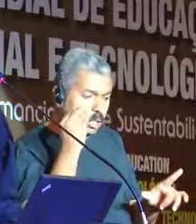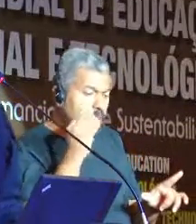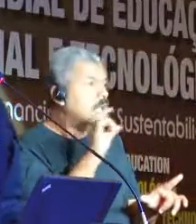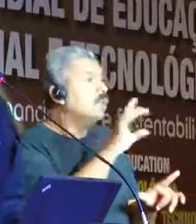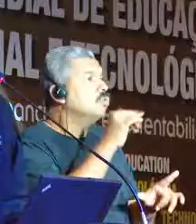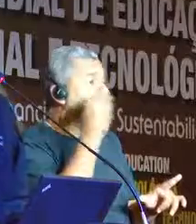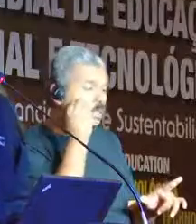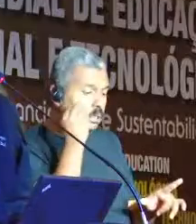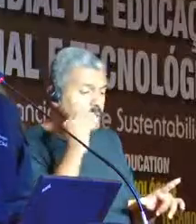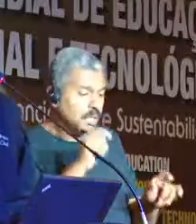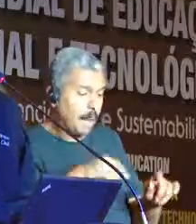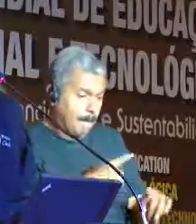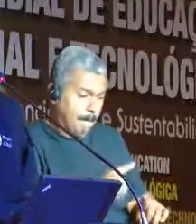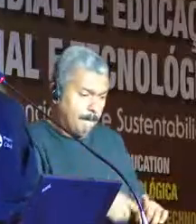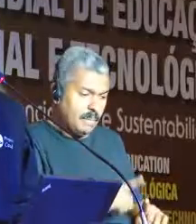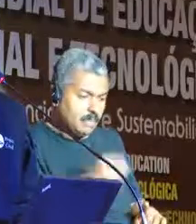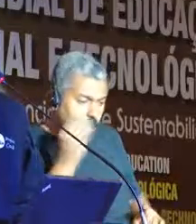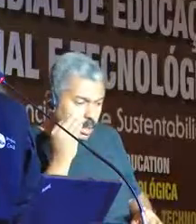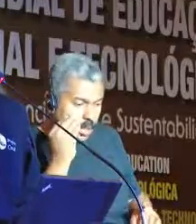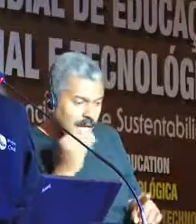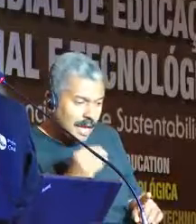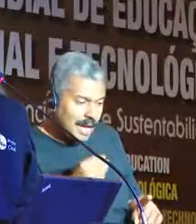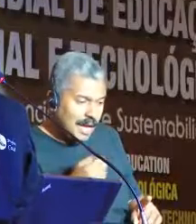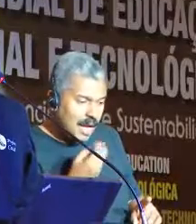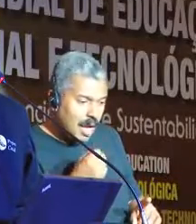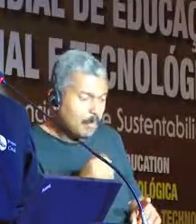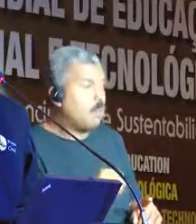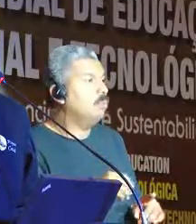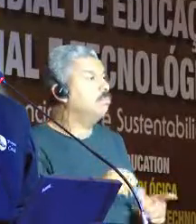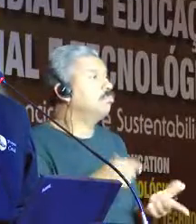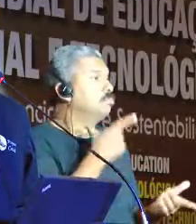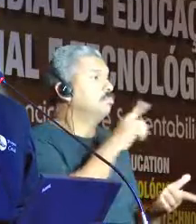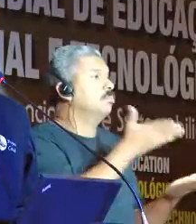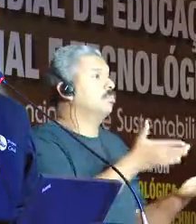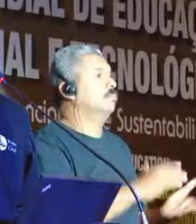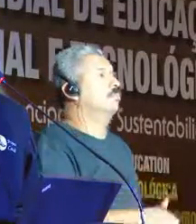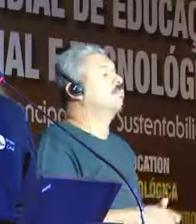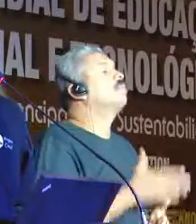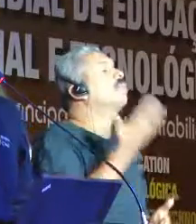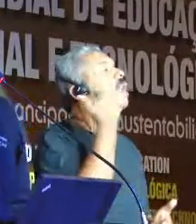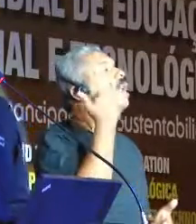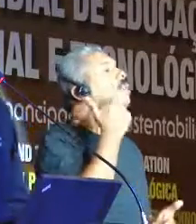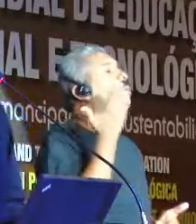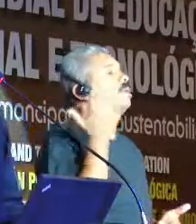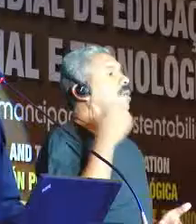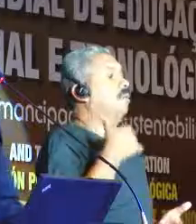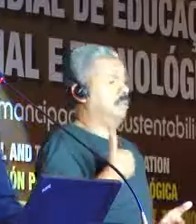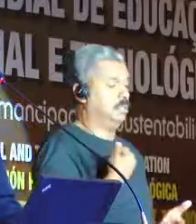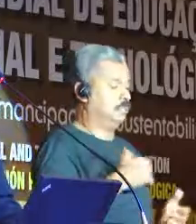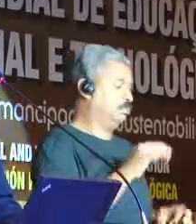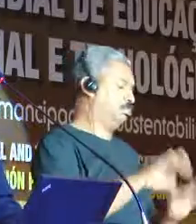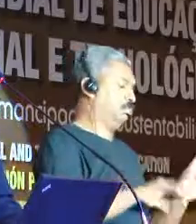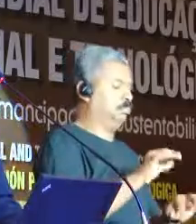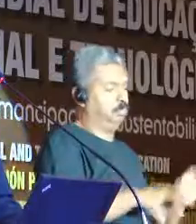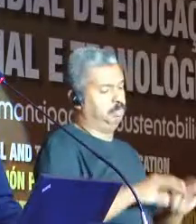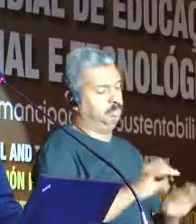Nobody on the internet asked them how old they were, what sex they